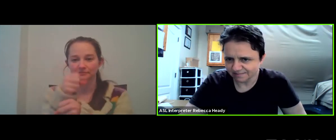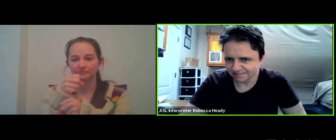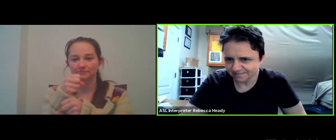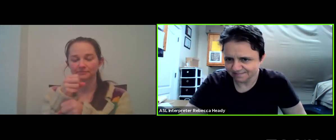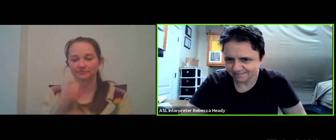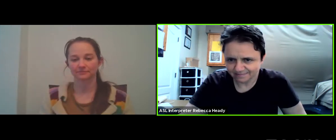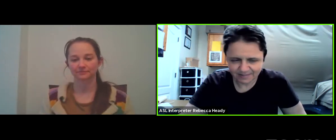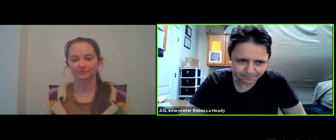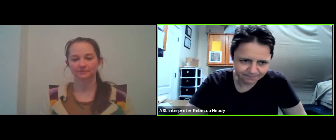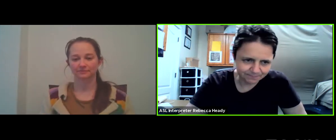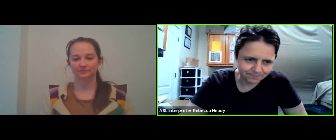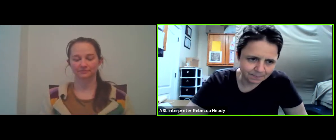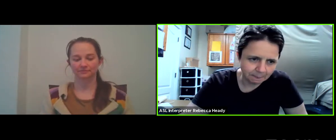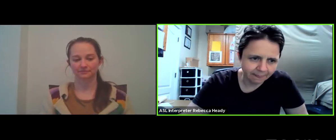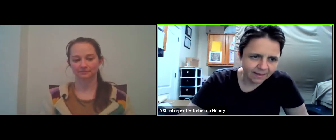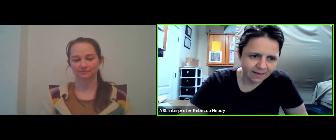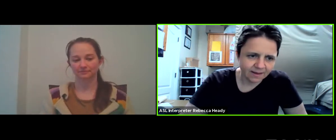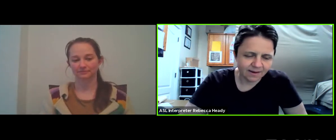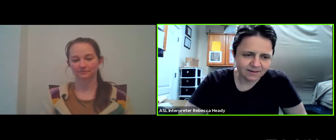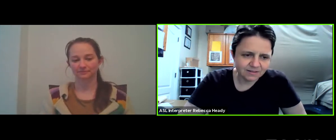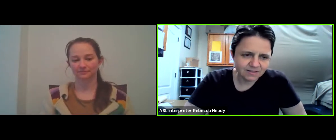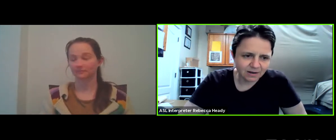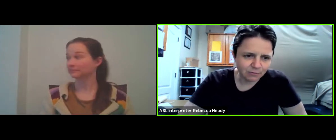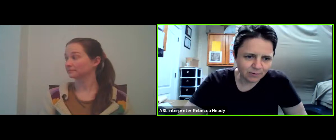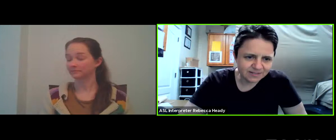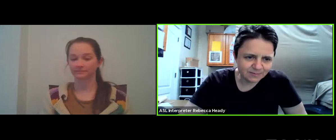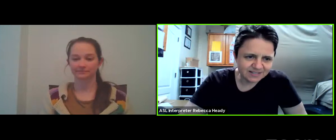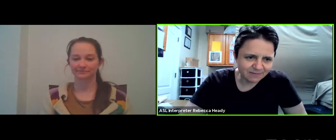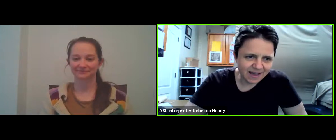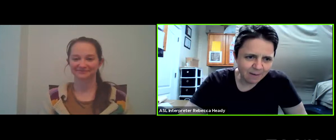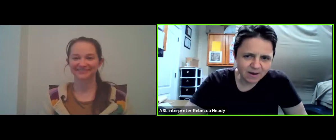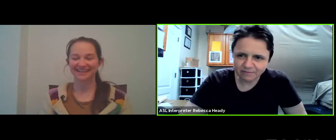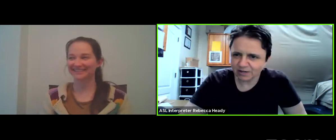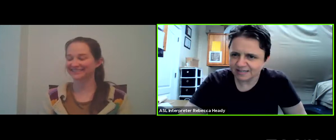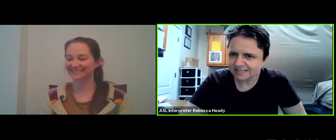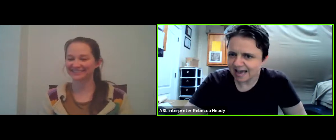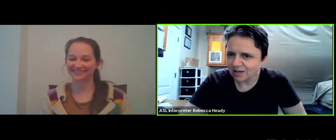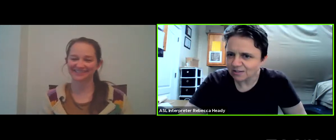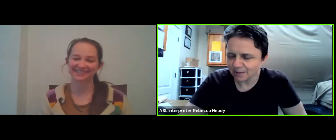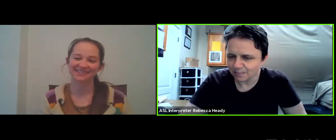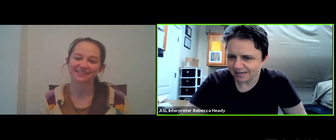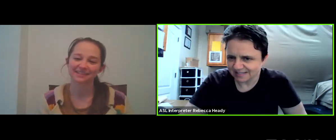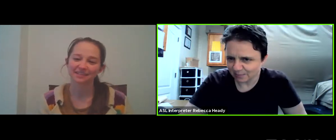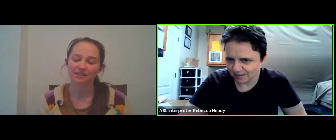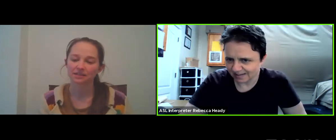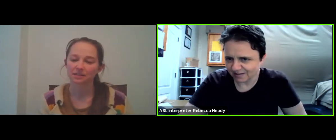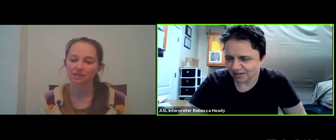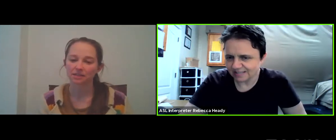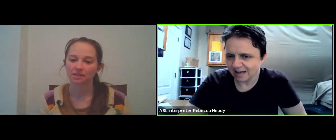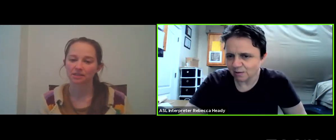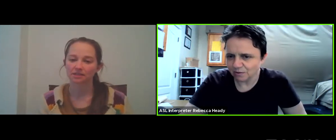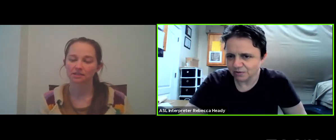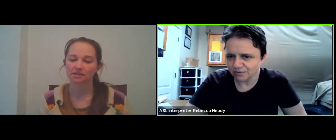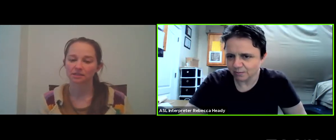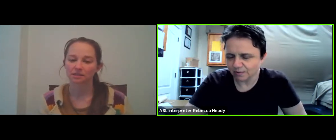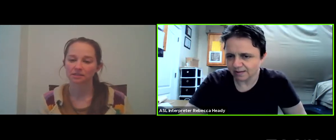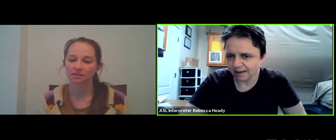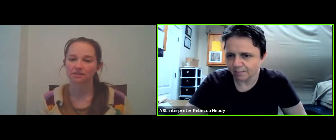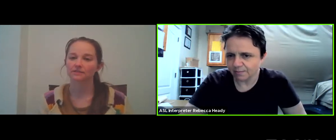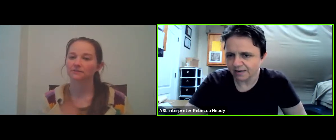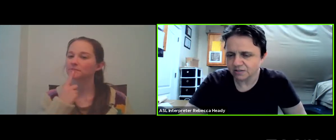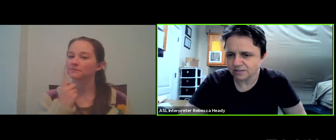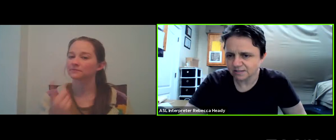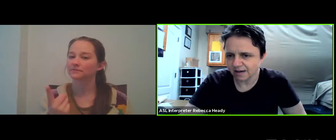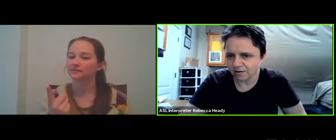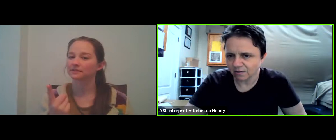something. Yep. Just kind of throwing some stuff. How about tell somebody something? You're going to tell them to do something.